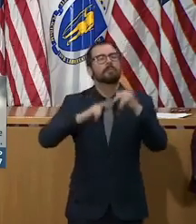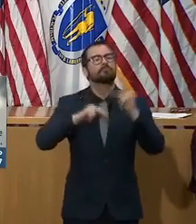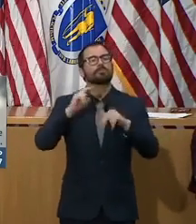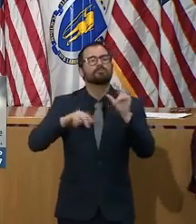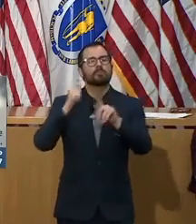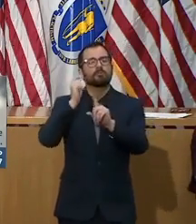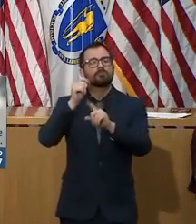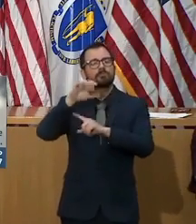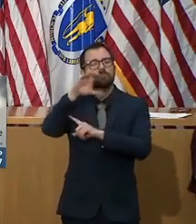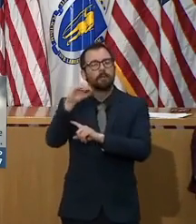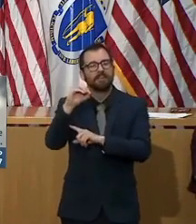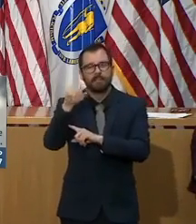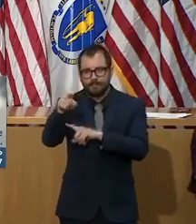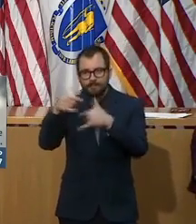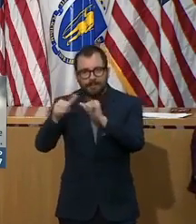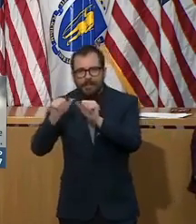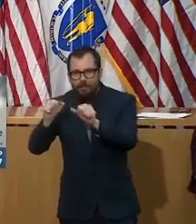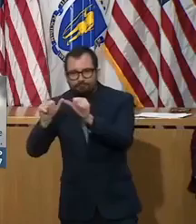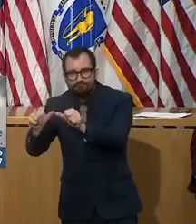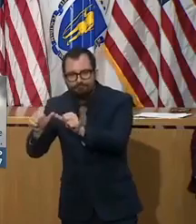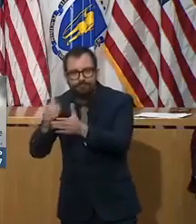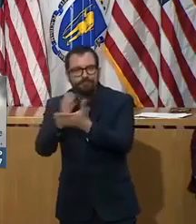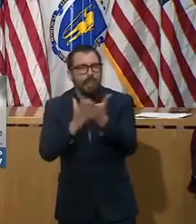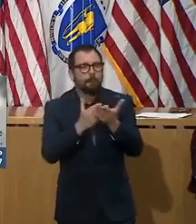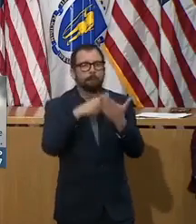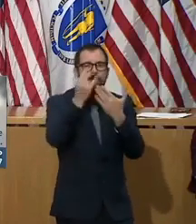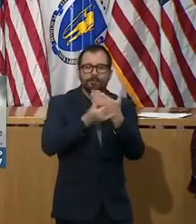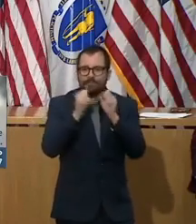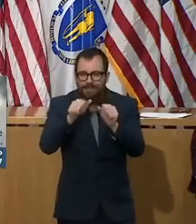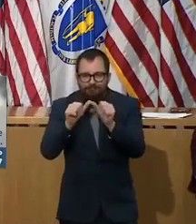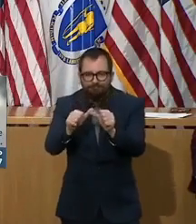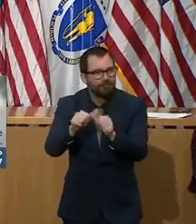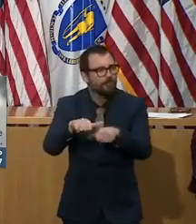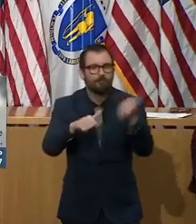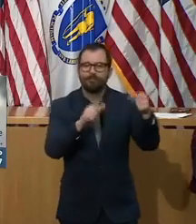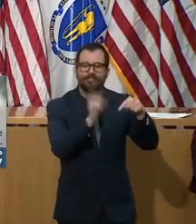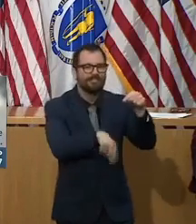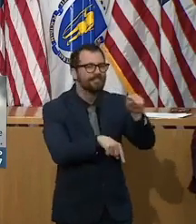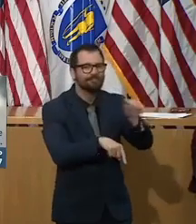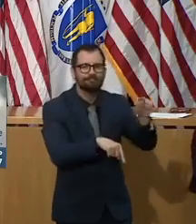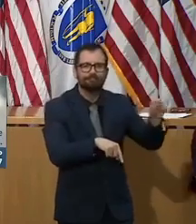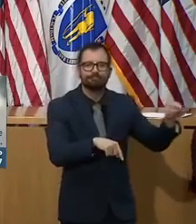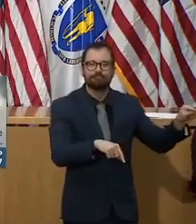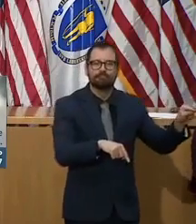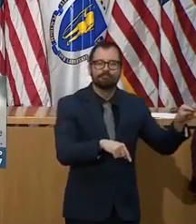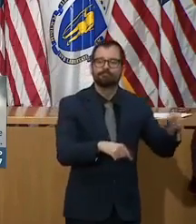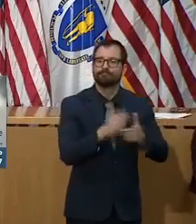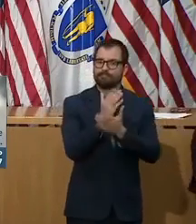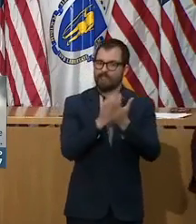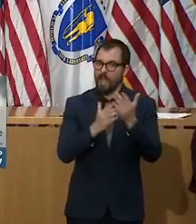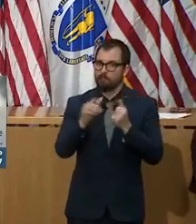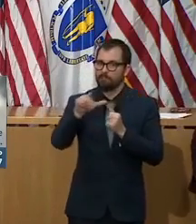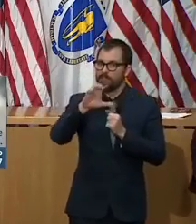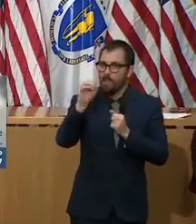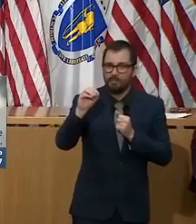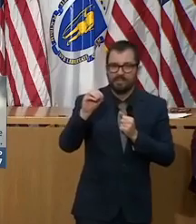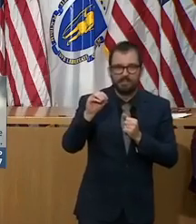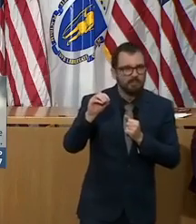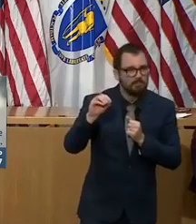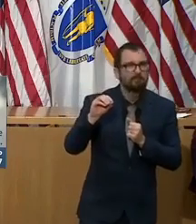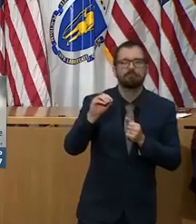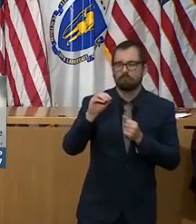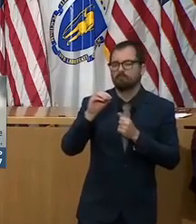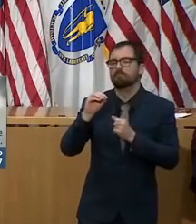is whose decision is it? Well, remember, what we basically said was we established original guidelines around construction based